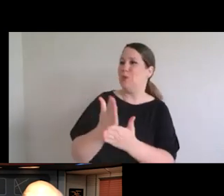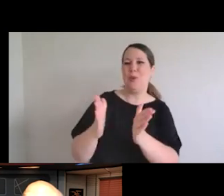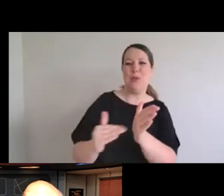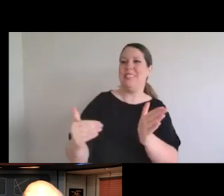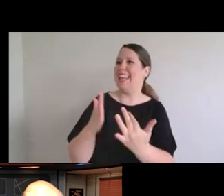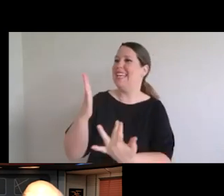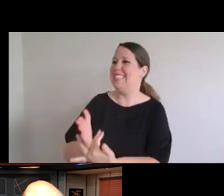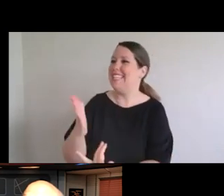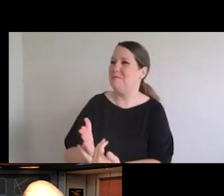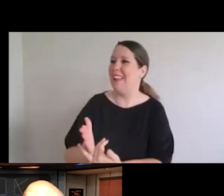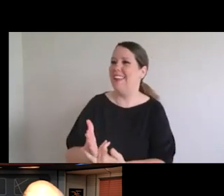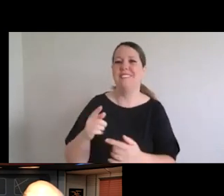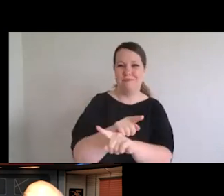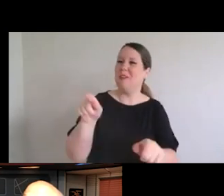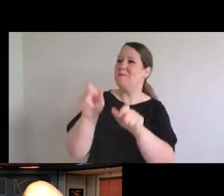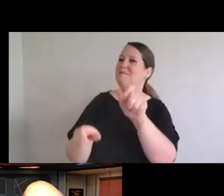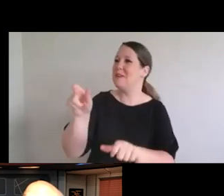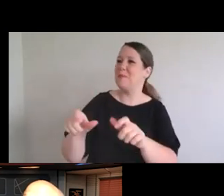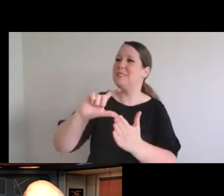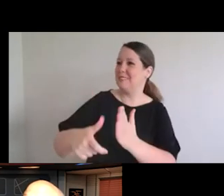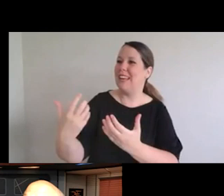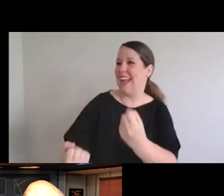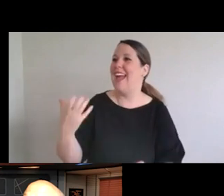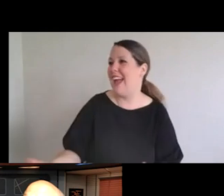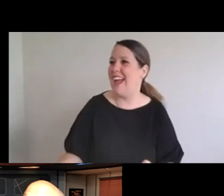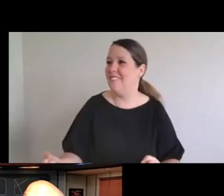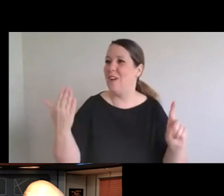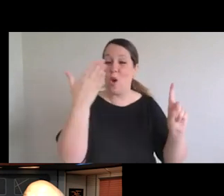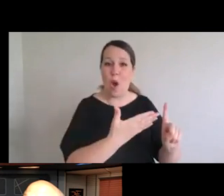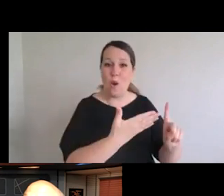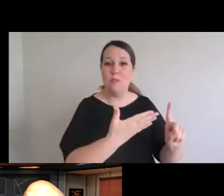accessible for people with disabilities. It